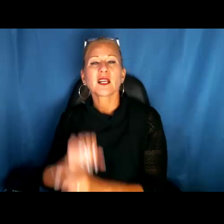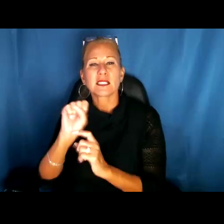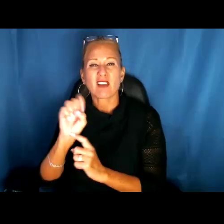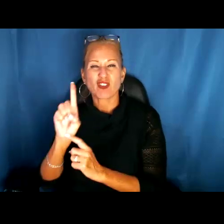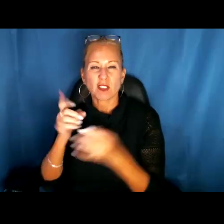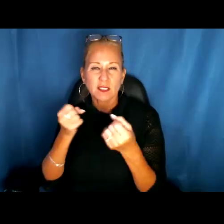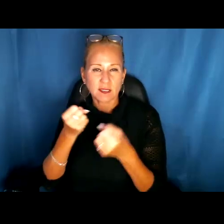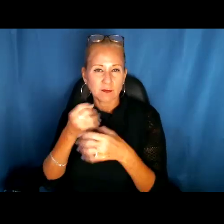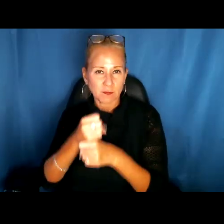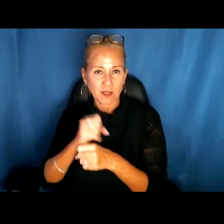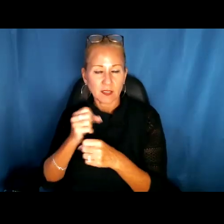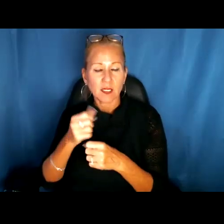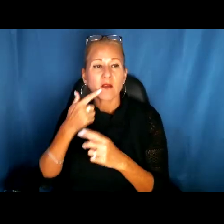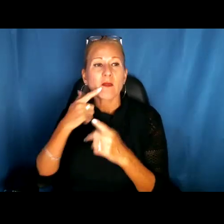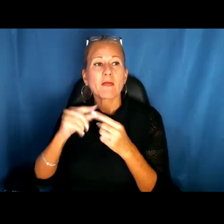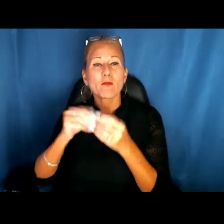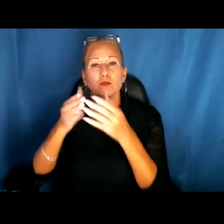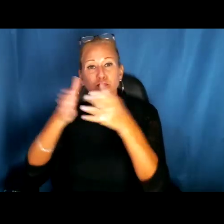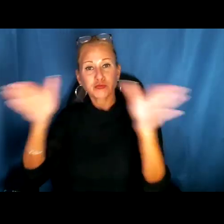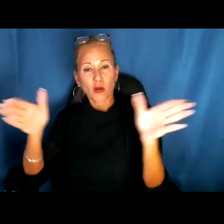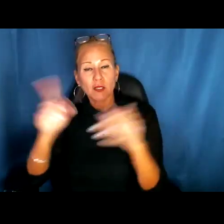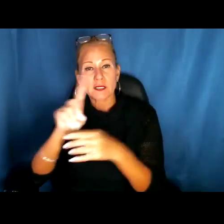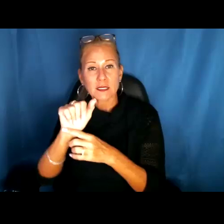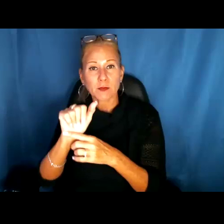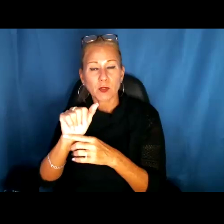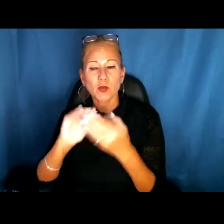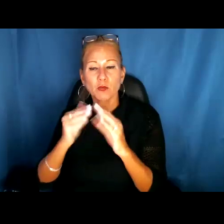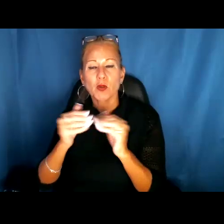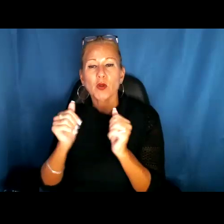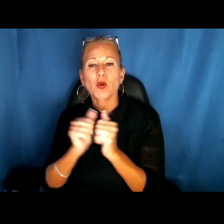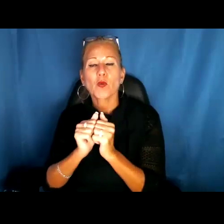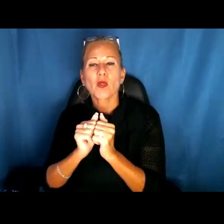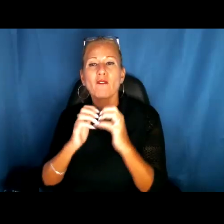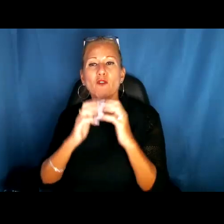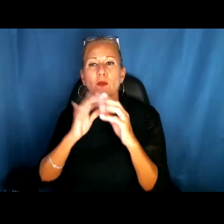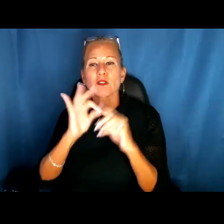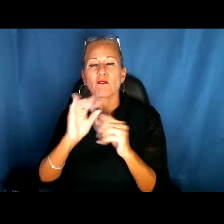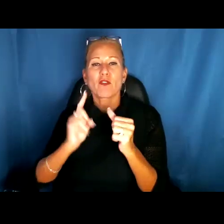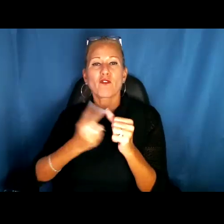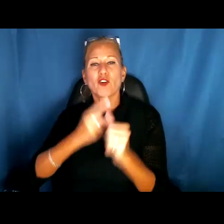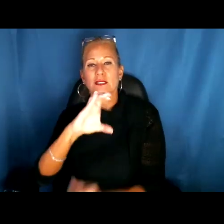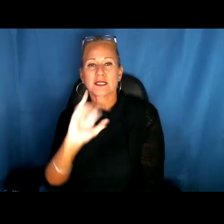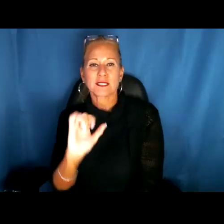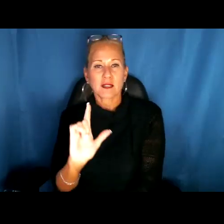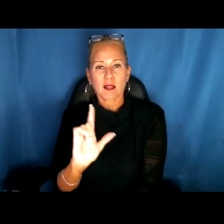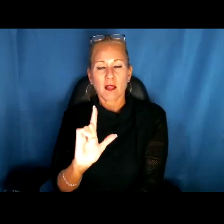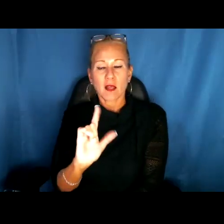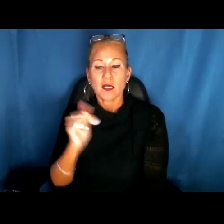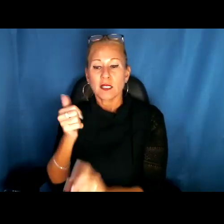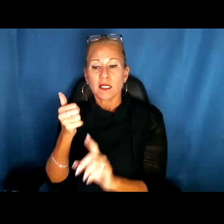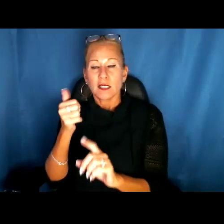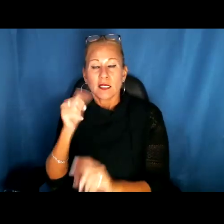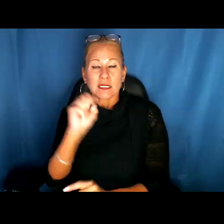Self-direction then became available to the broader disability community with the formation of the first CIL. Self-direction